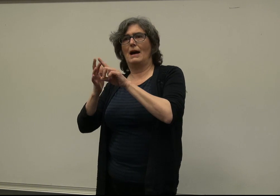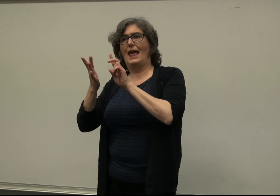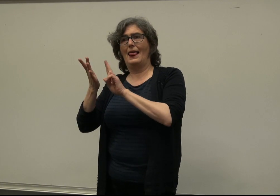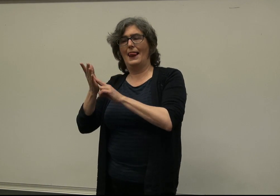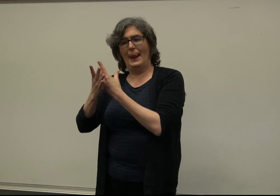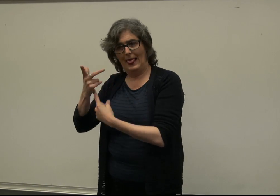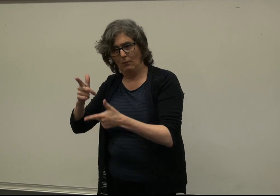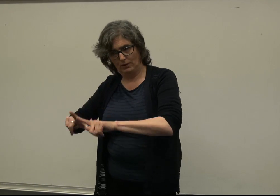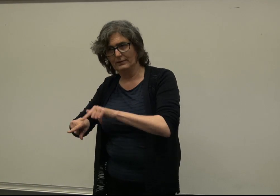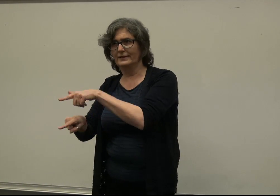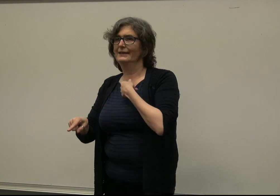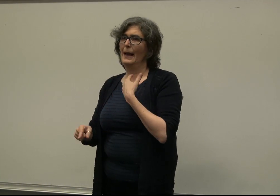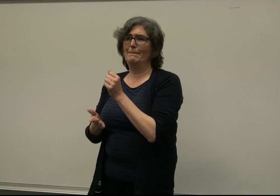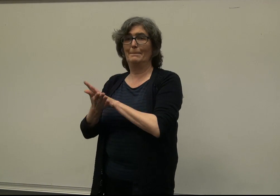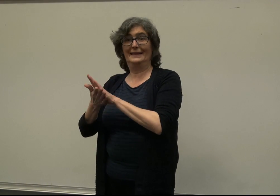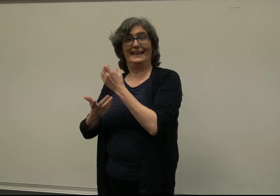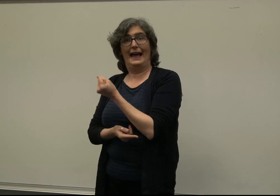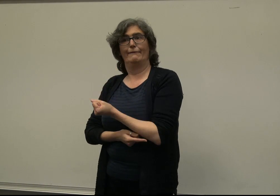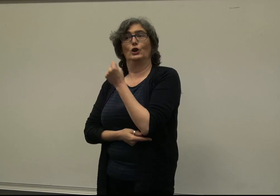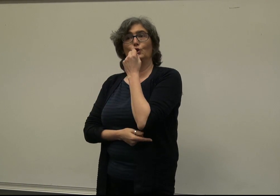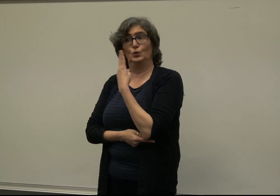This research shows that